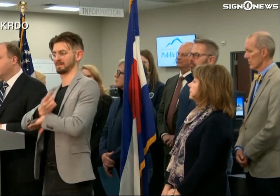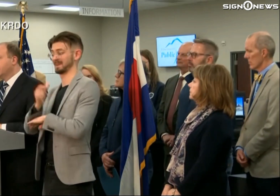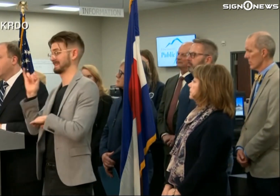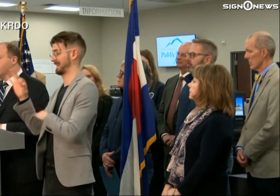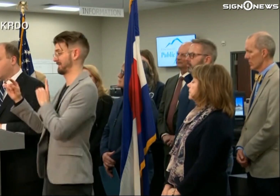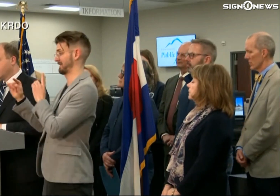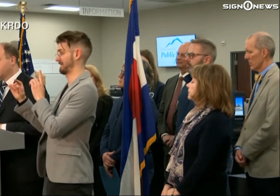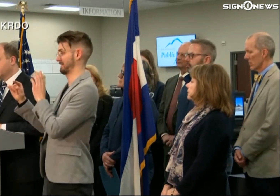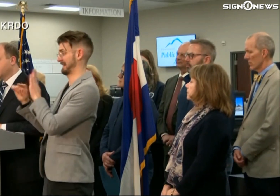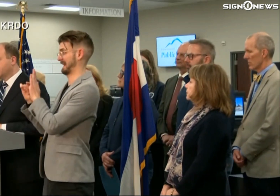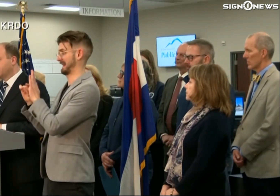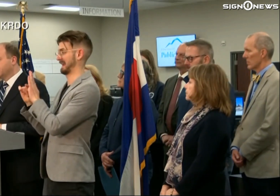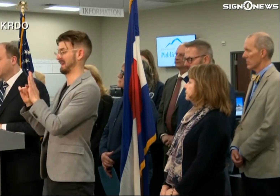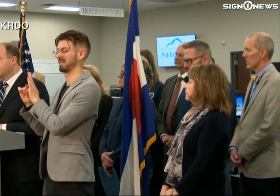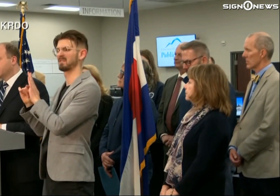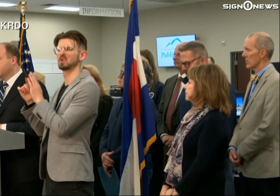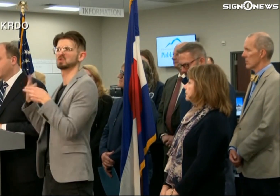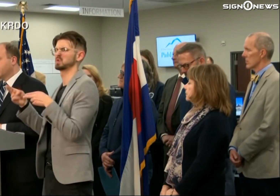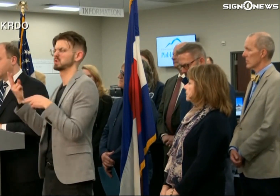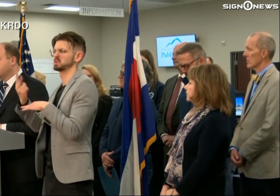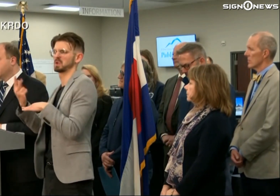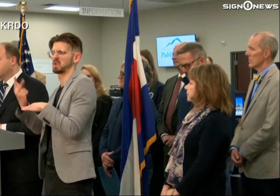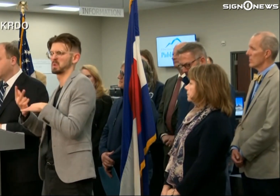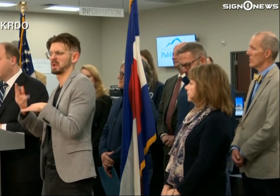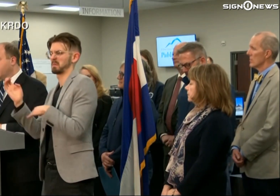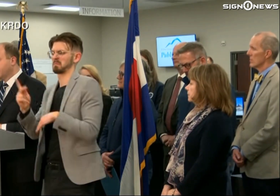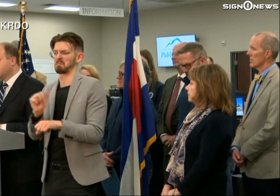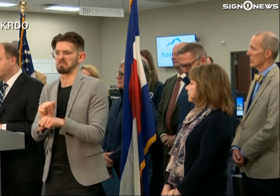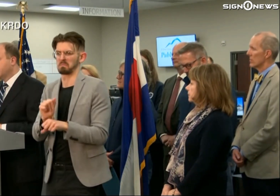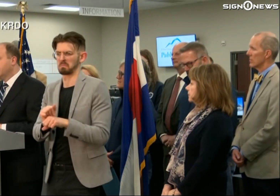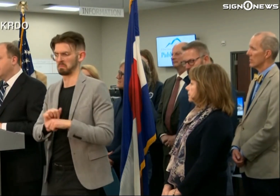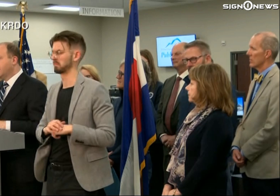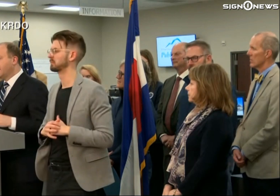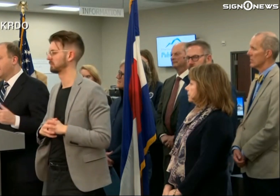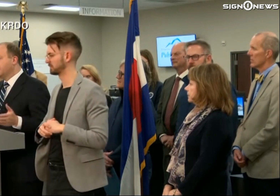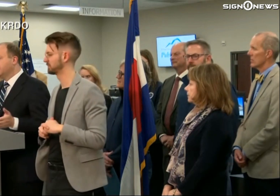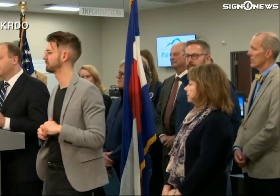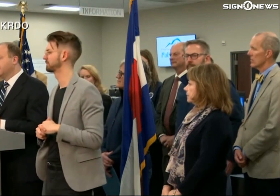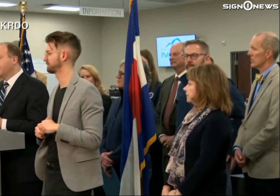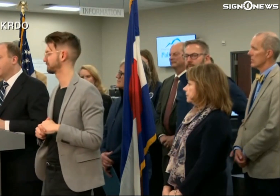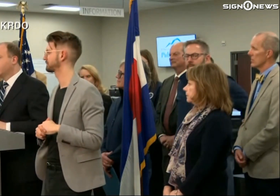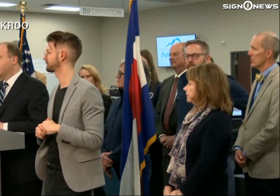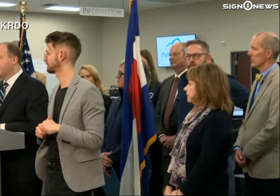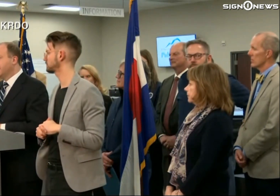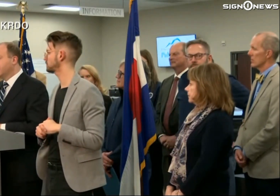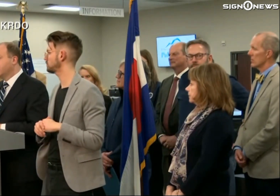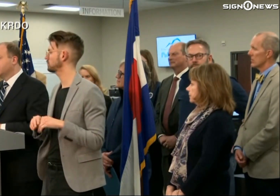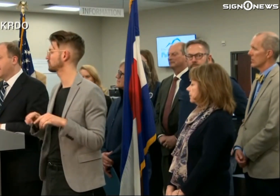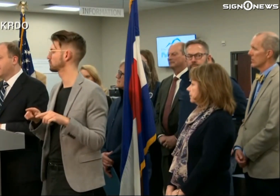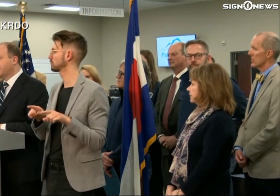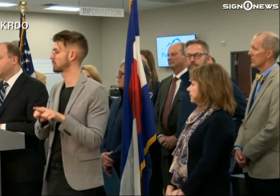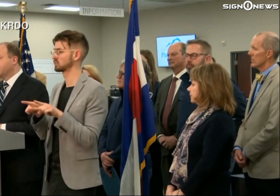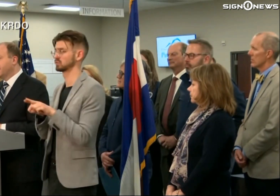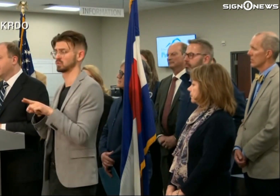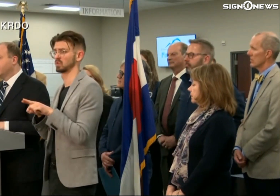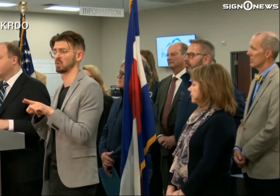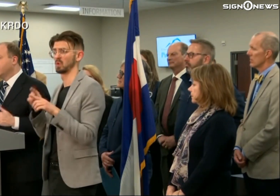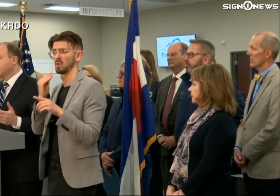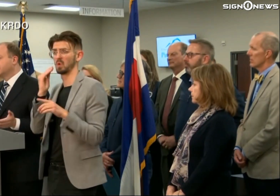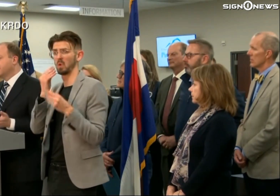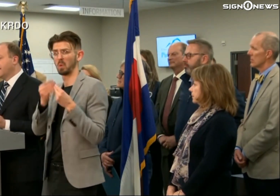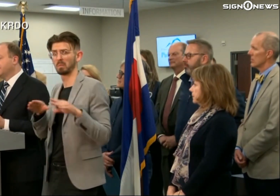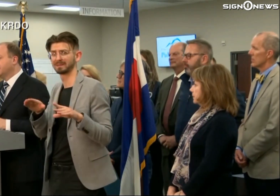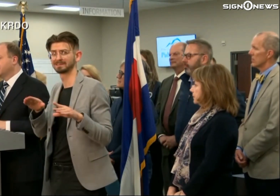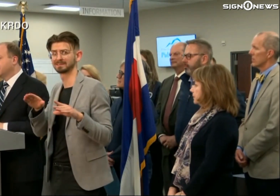work quicker. Of course, there's additional concerns about our most vulnerable population, and included with that would be our homeless population, many of